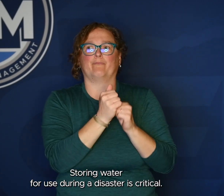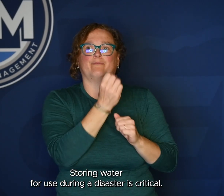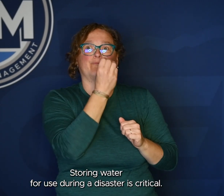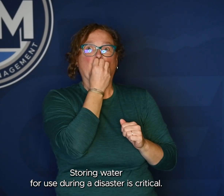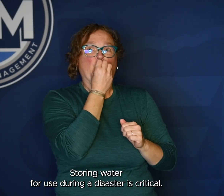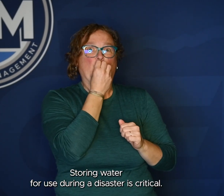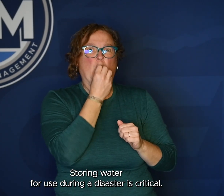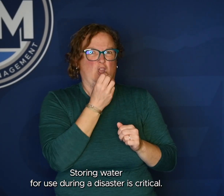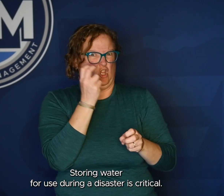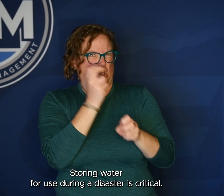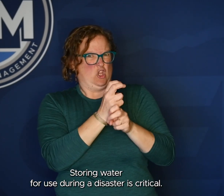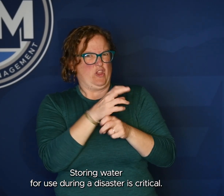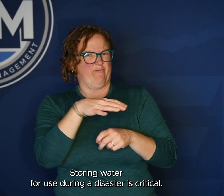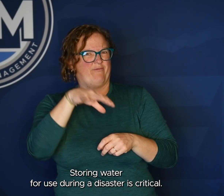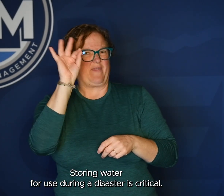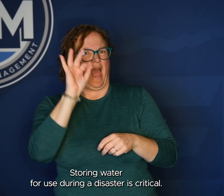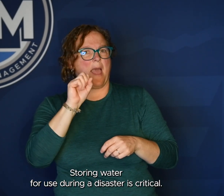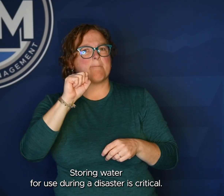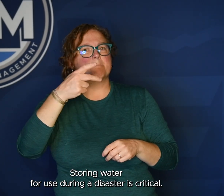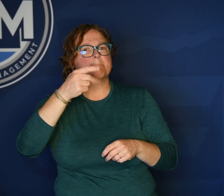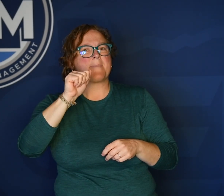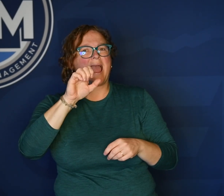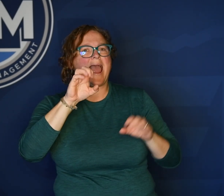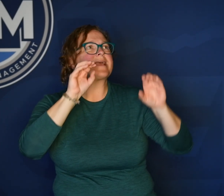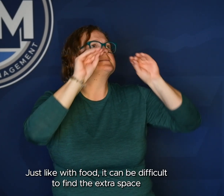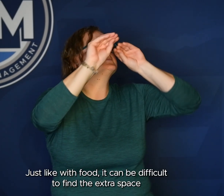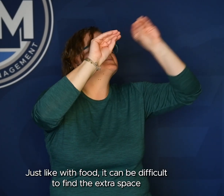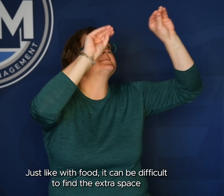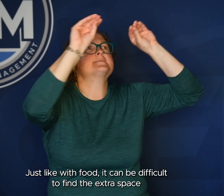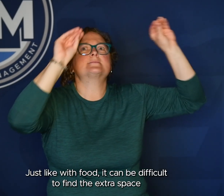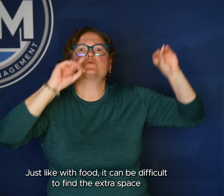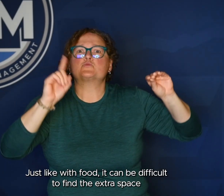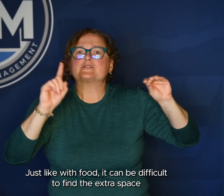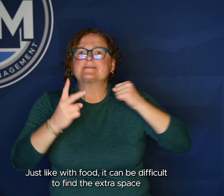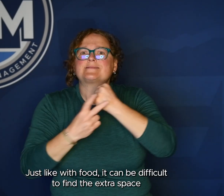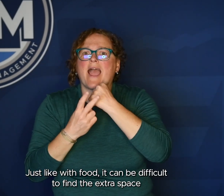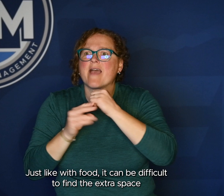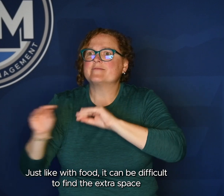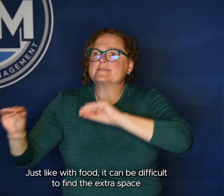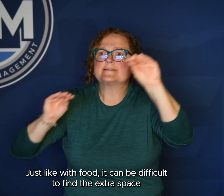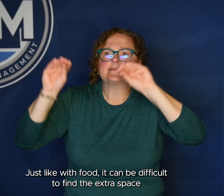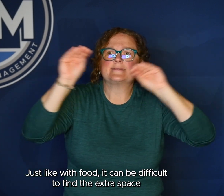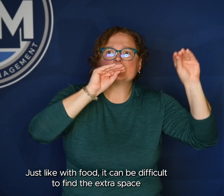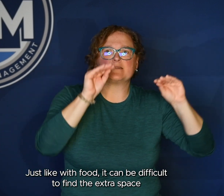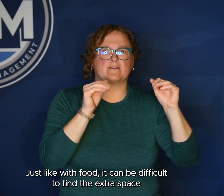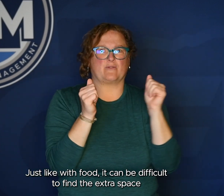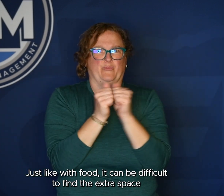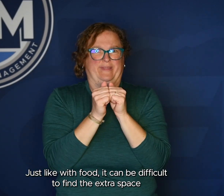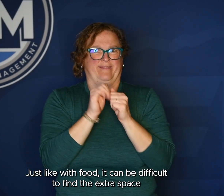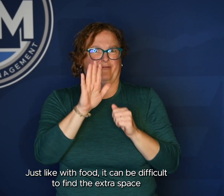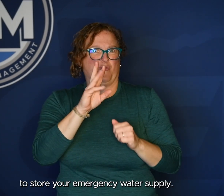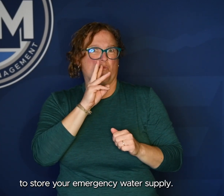Storing water for use during a disaster is critical. Just like with food, it can be difficult to